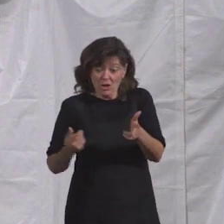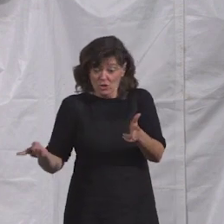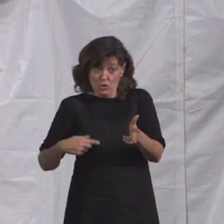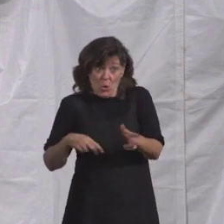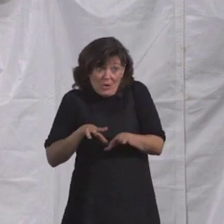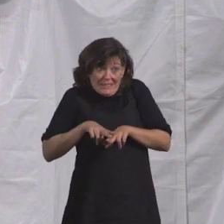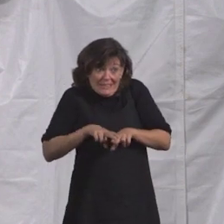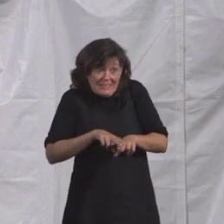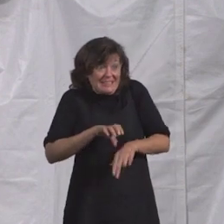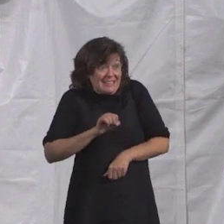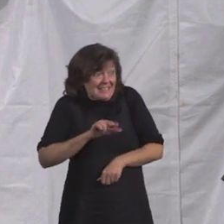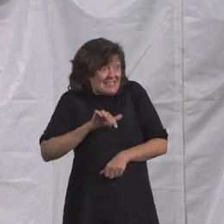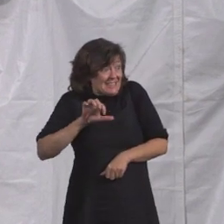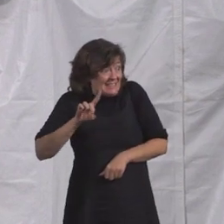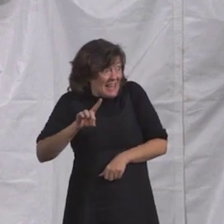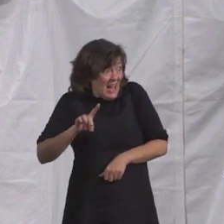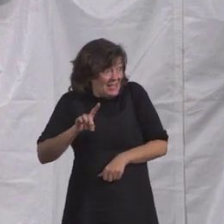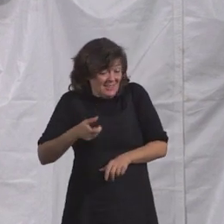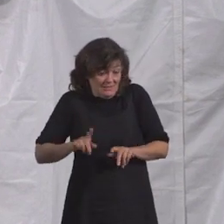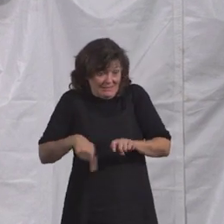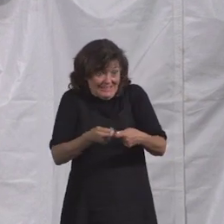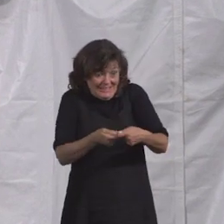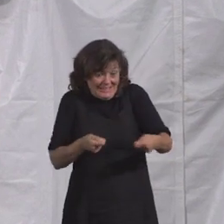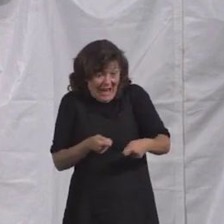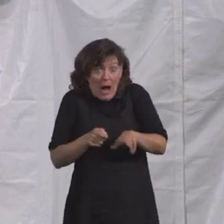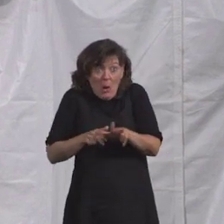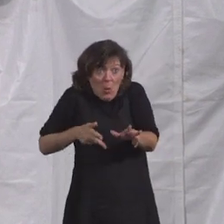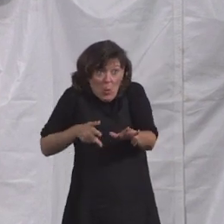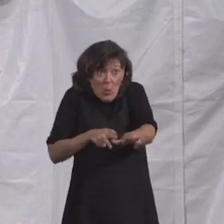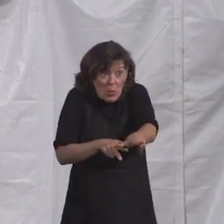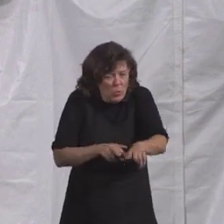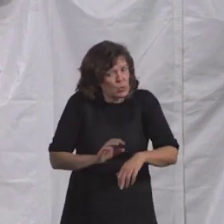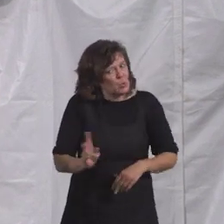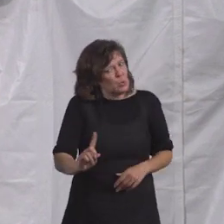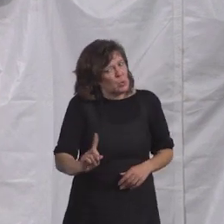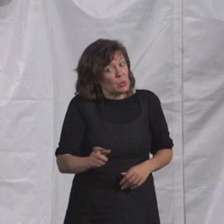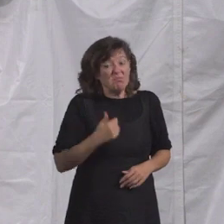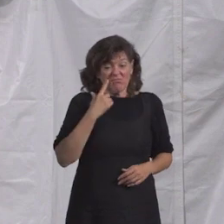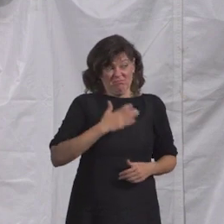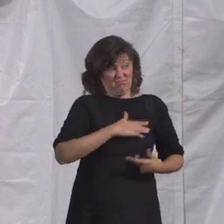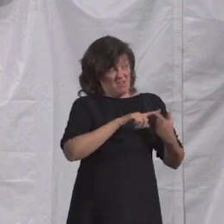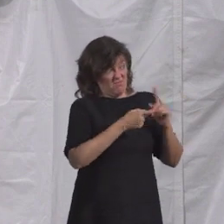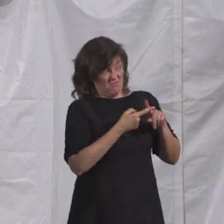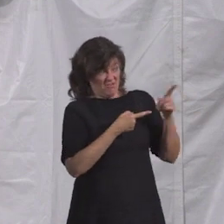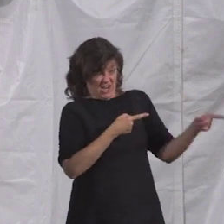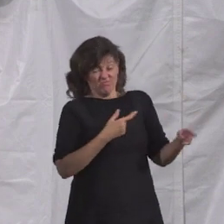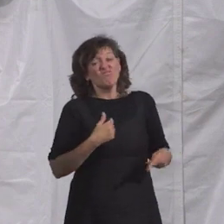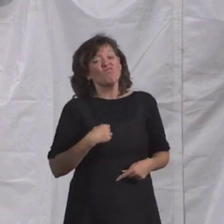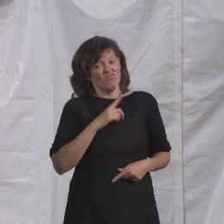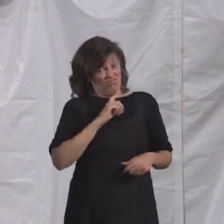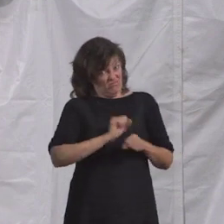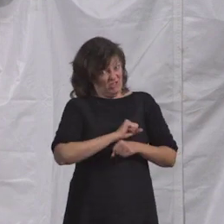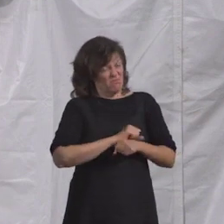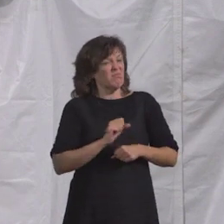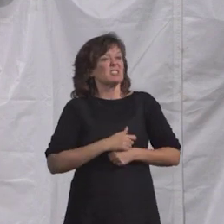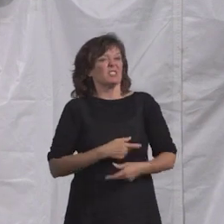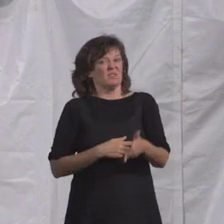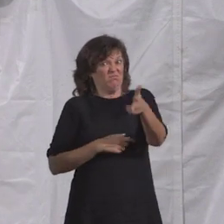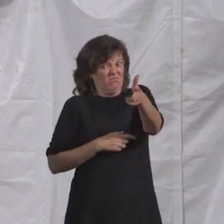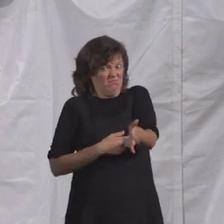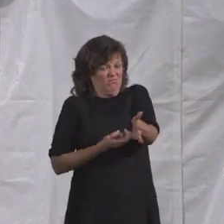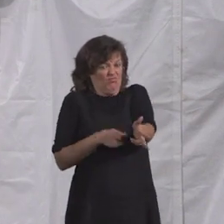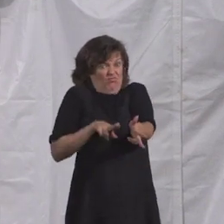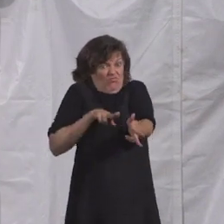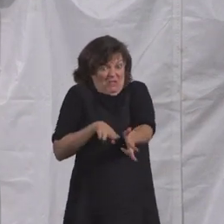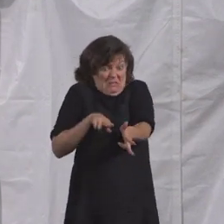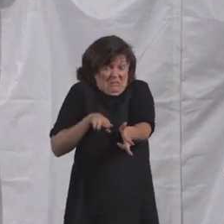Dan Carlisle tied his sled to a moving car. The car stopped. Dan didn't. He hit his head. He was never the same afterwards. Her dad would